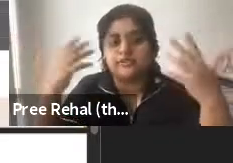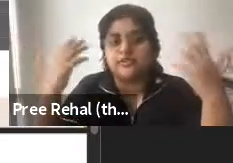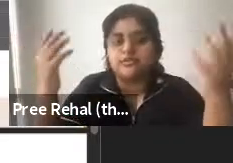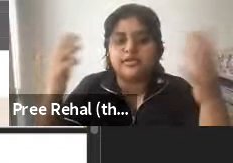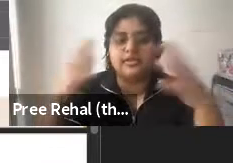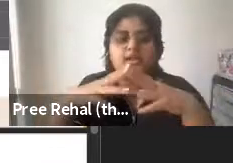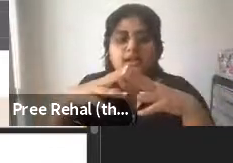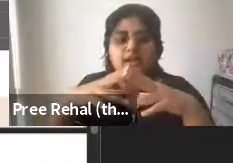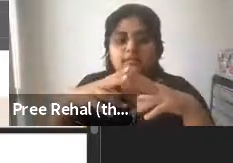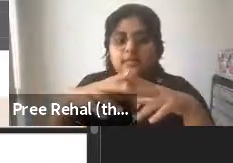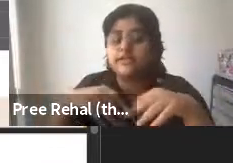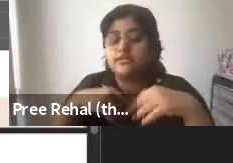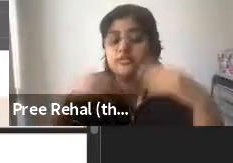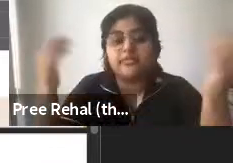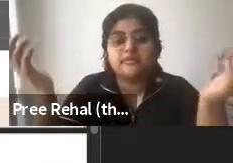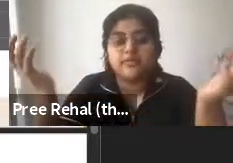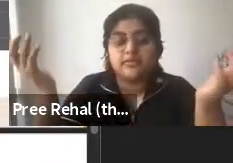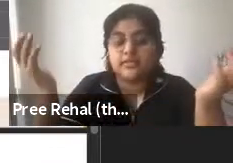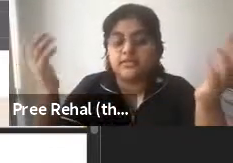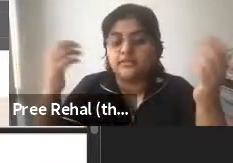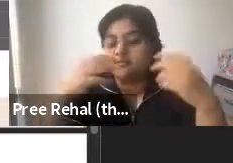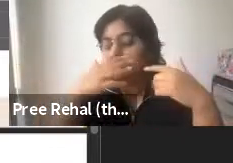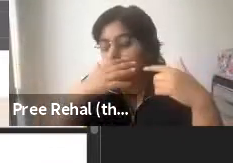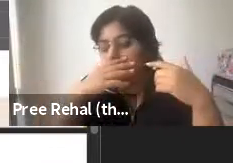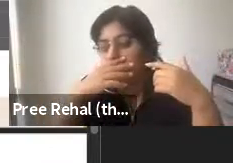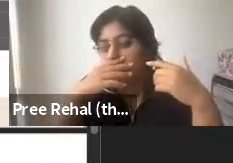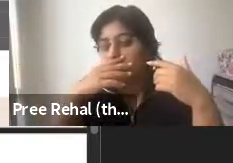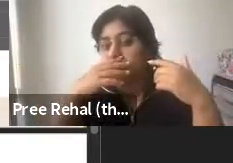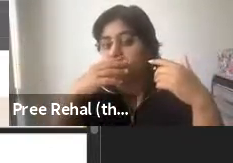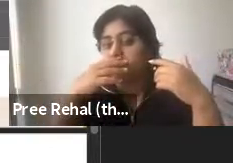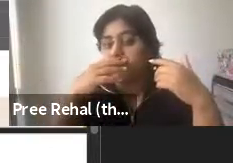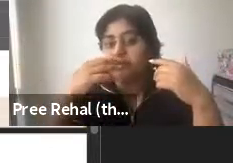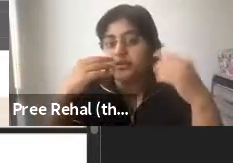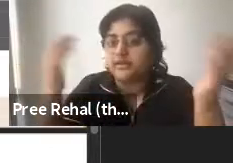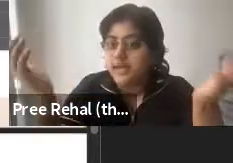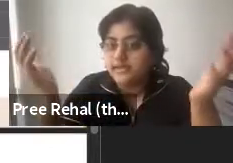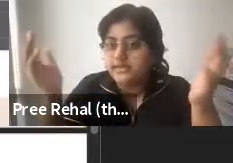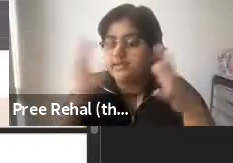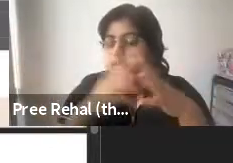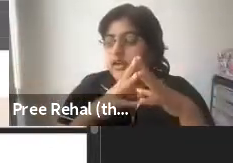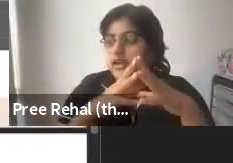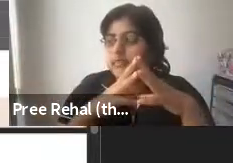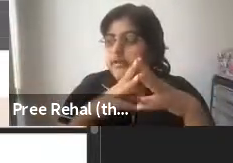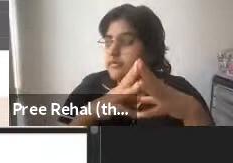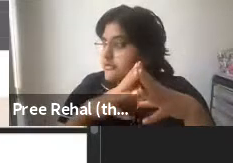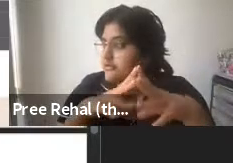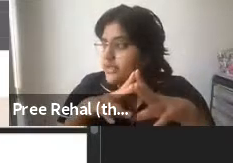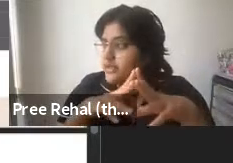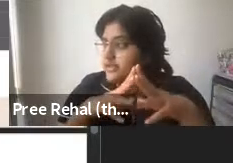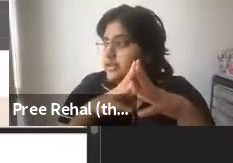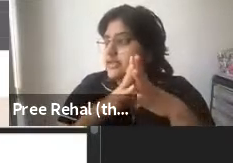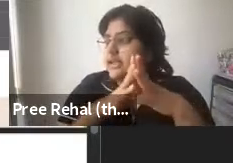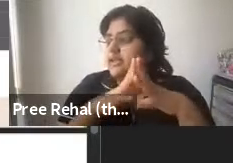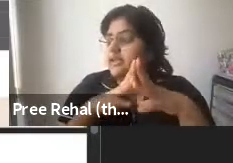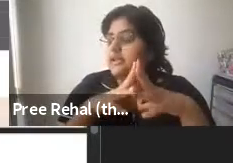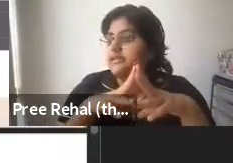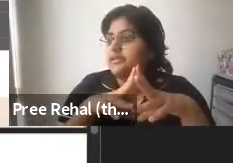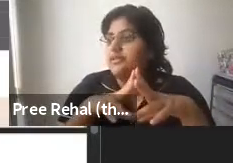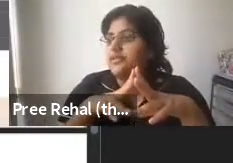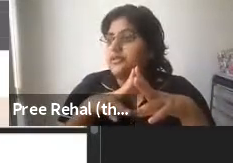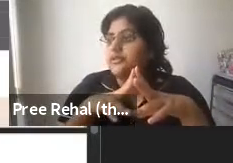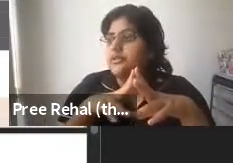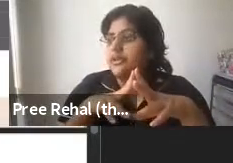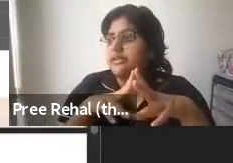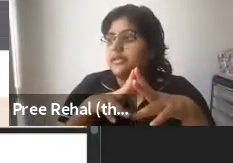an engineer or a lawyer. I didn't grow up in a family like that. I grew up very working class. My parents were working class. And